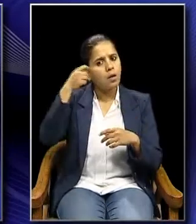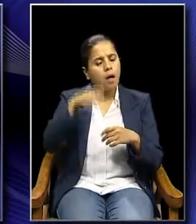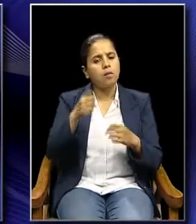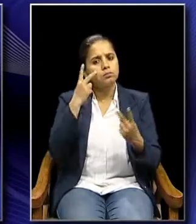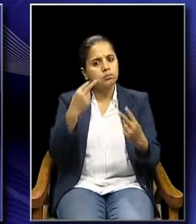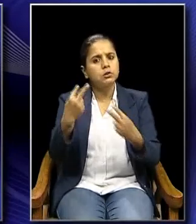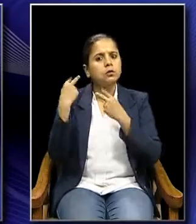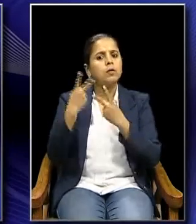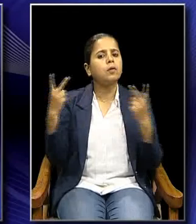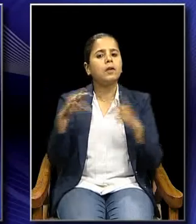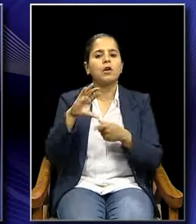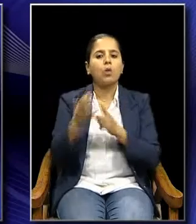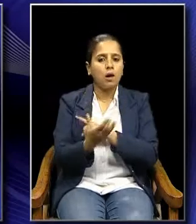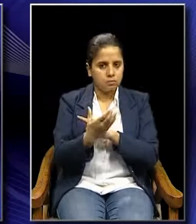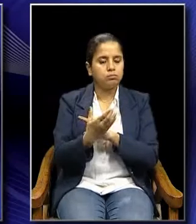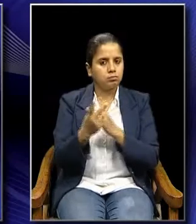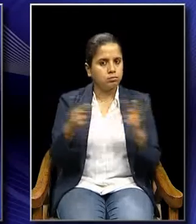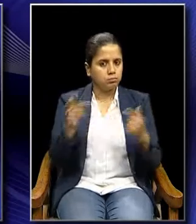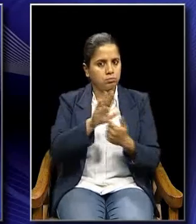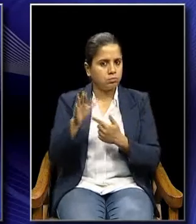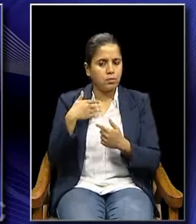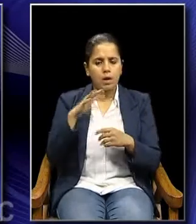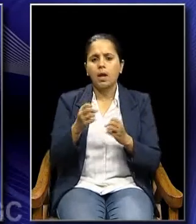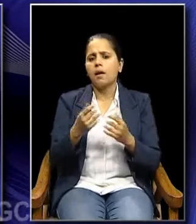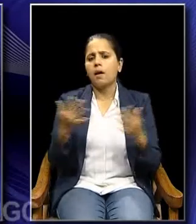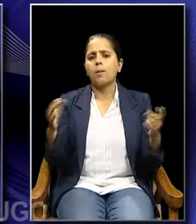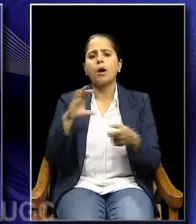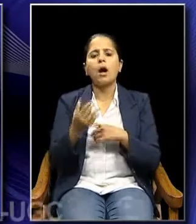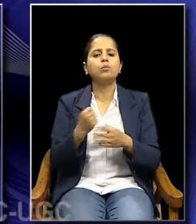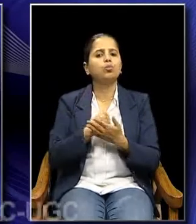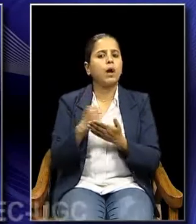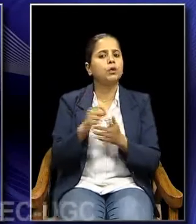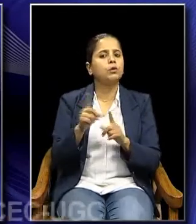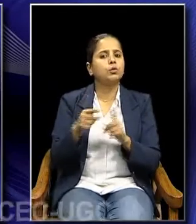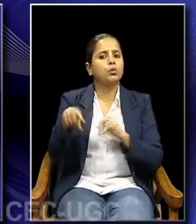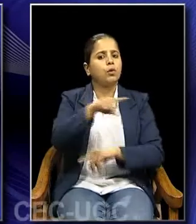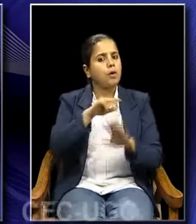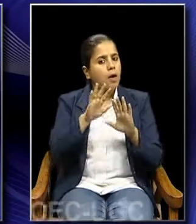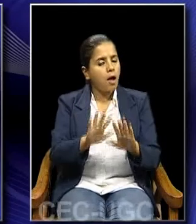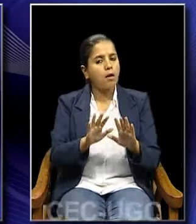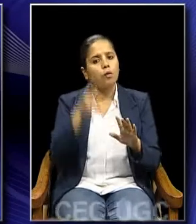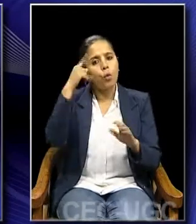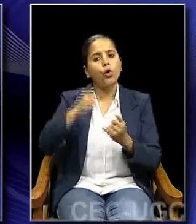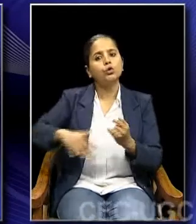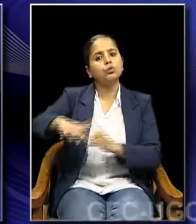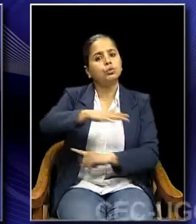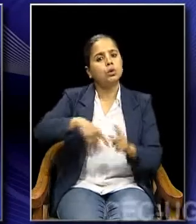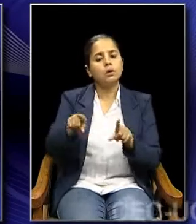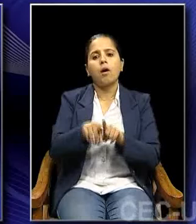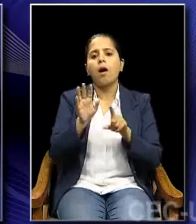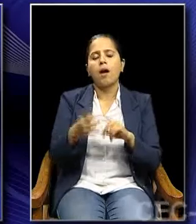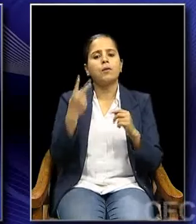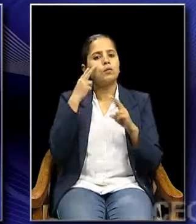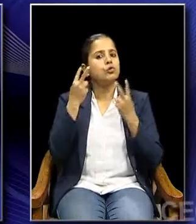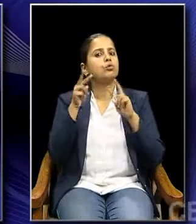of culture, and we find that a number of cultural practices which are there in the society, they also get